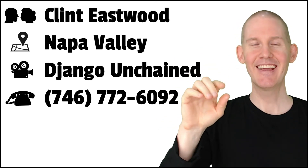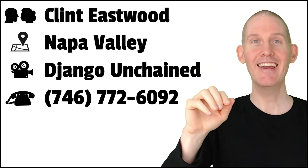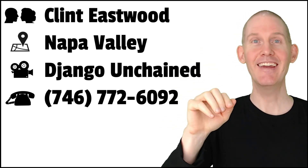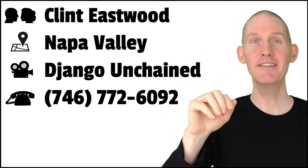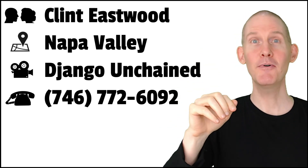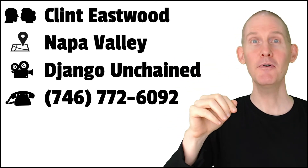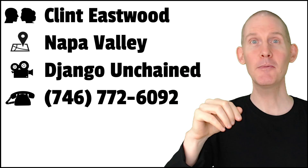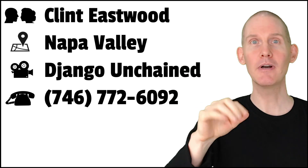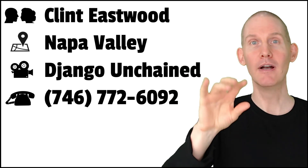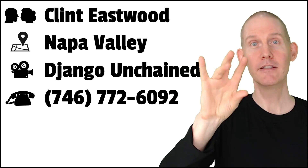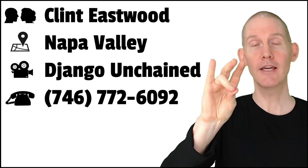and the phone number